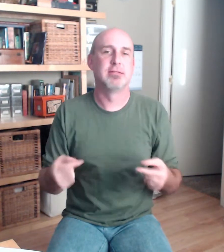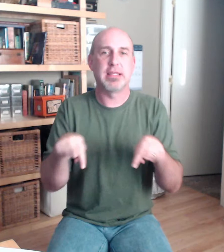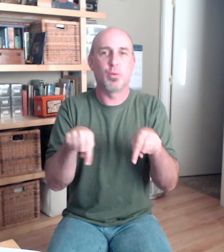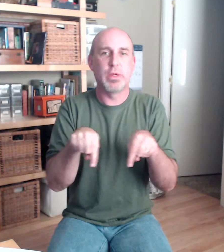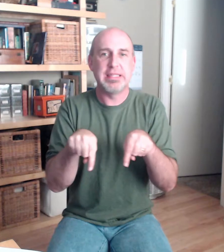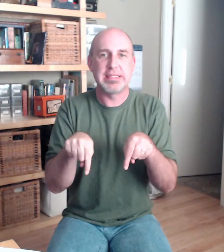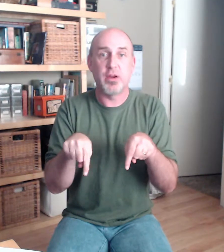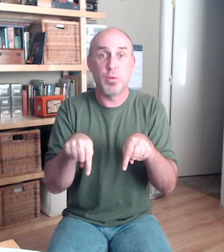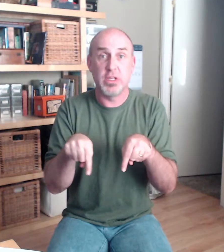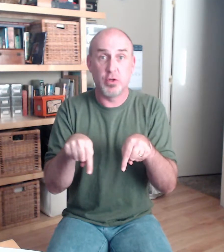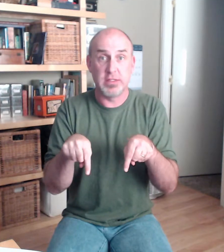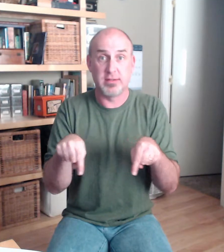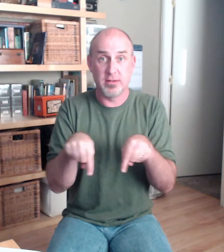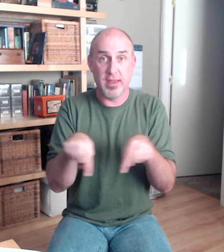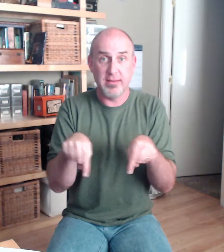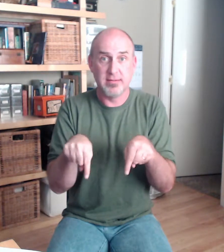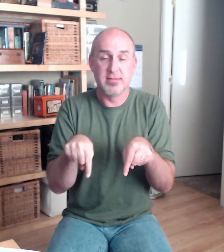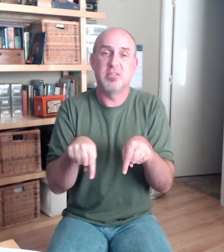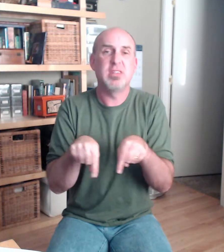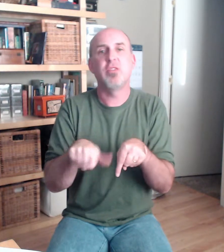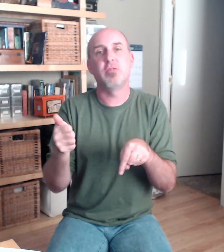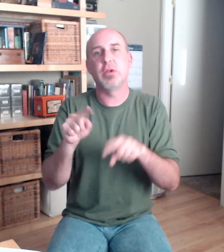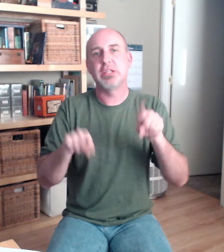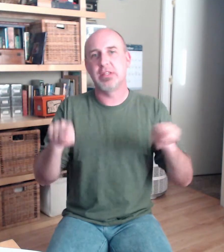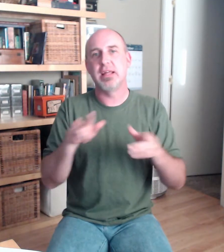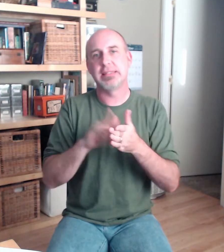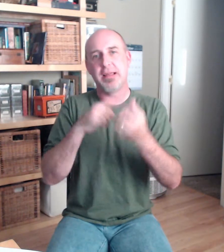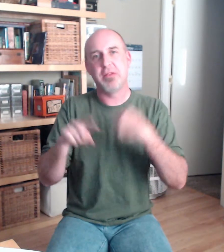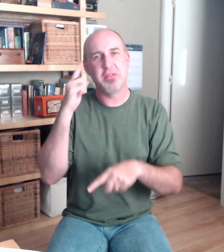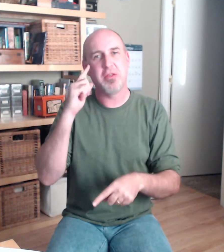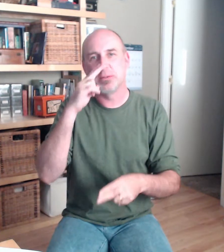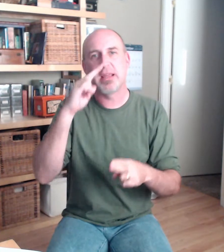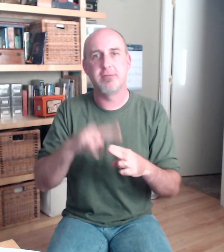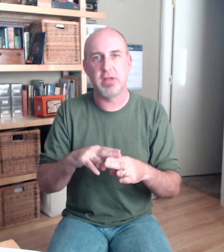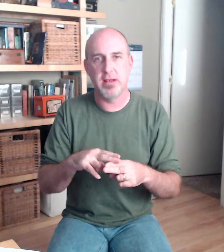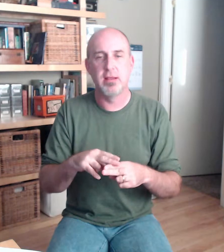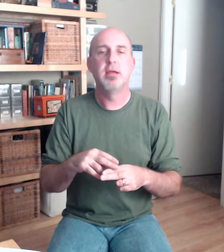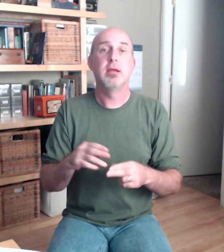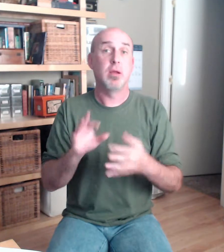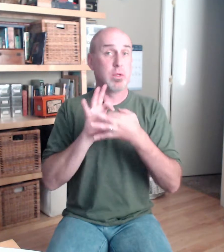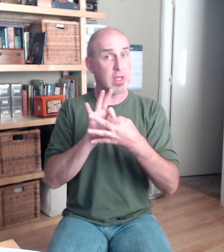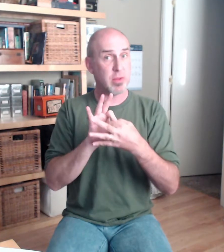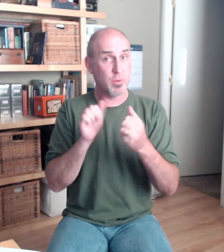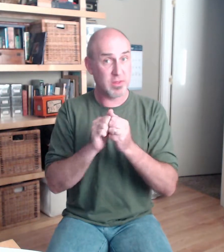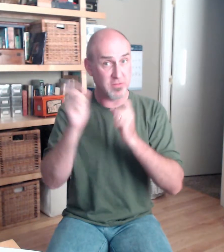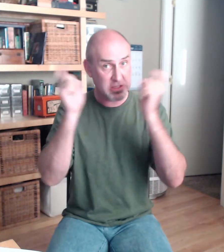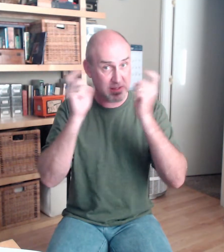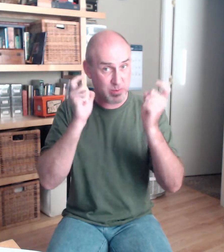like really scared, really nervous, okay? Just another variation of that sign that I thought was kind of fun. And when you couple it with the facial